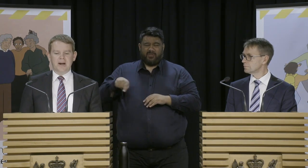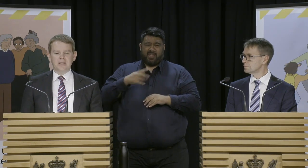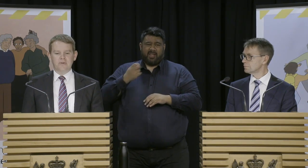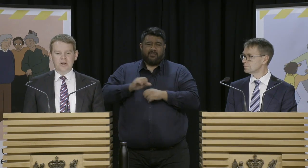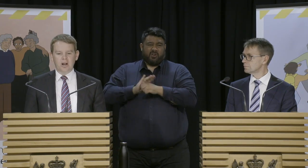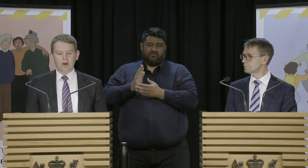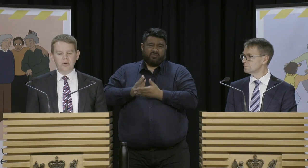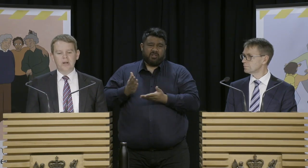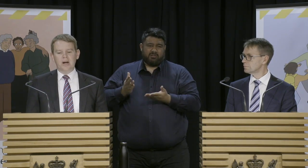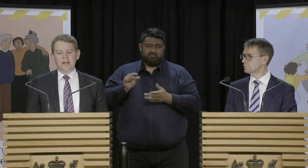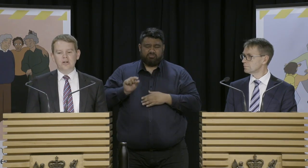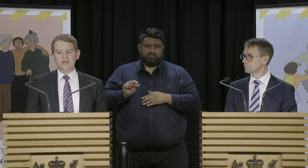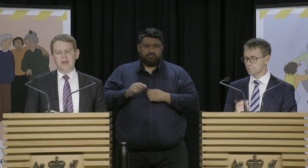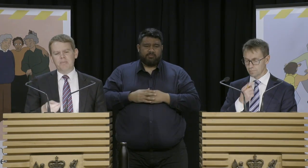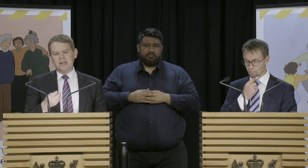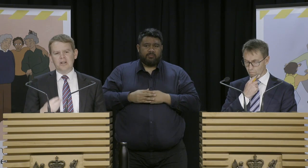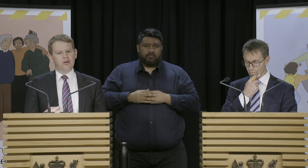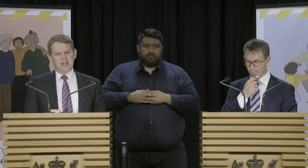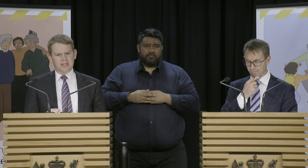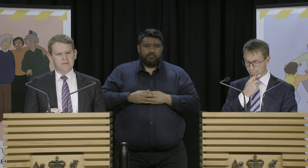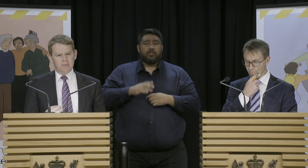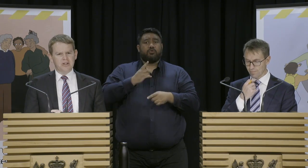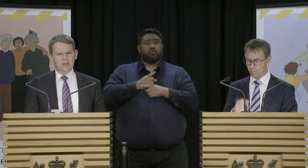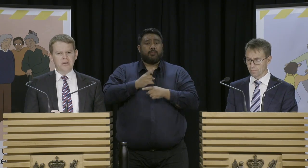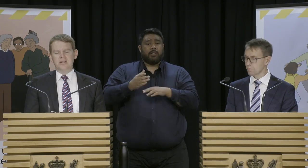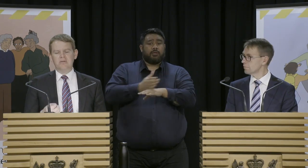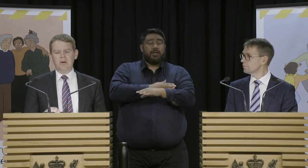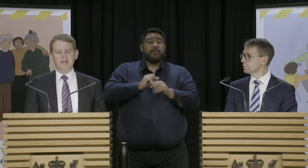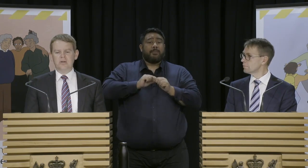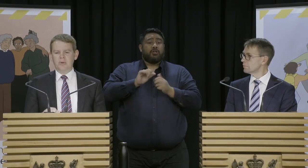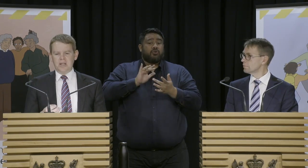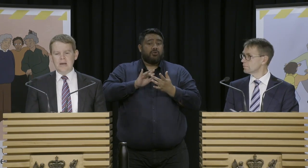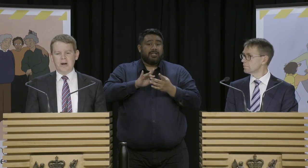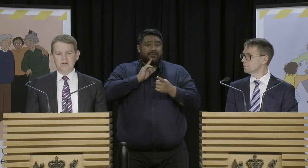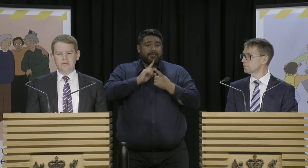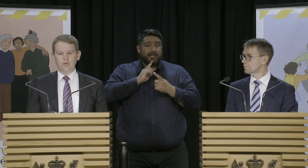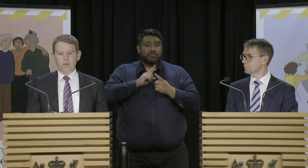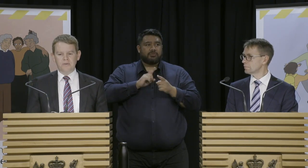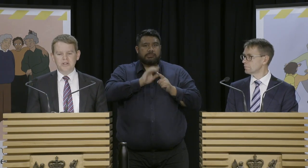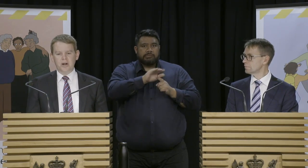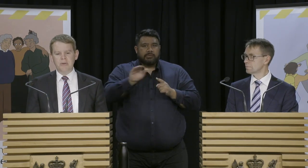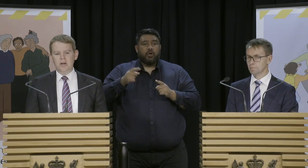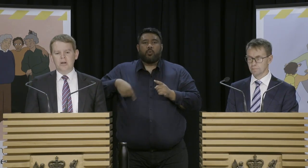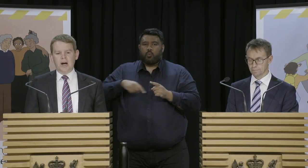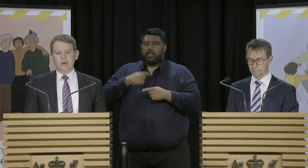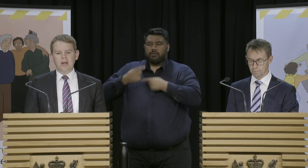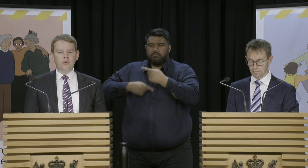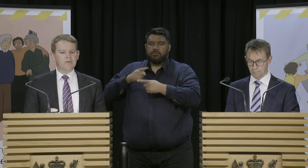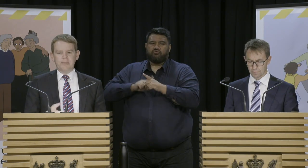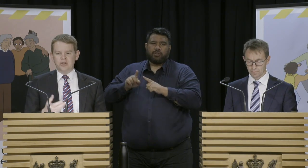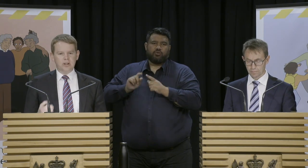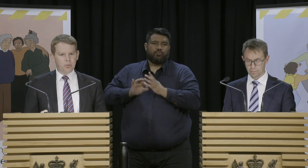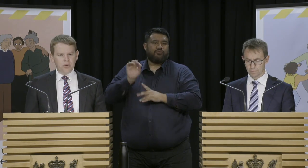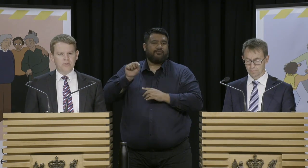positive is very low. In terms of that better contact information, though, that is an issue that we keep under review all of the time. We get